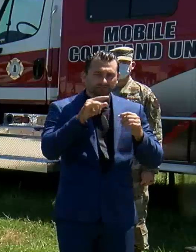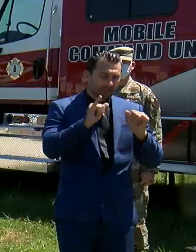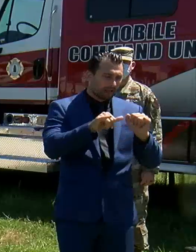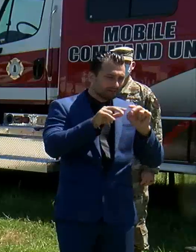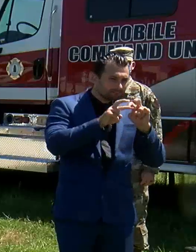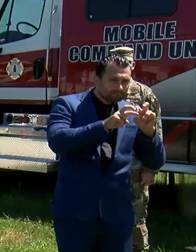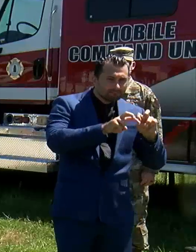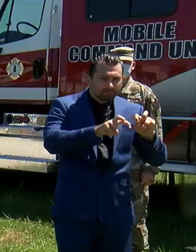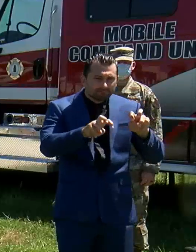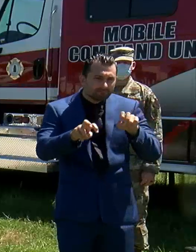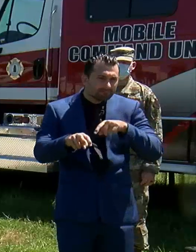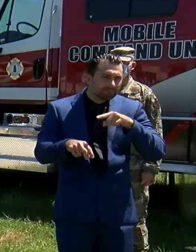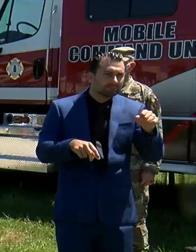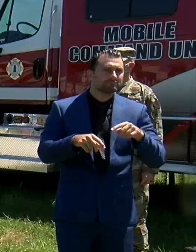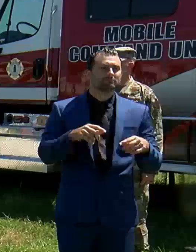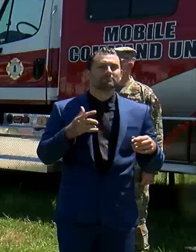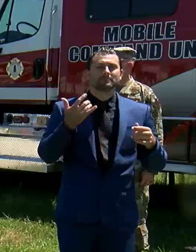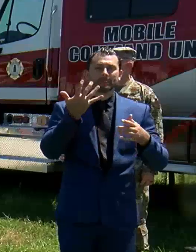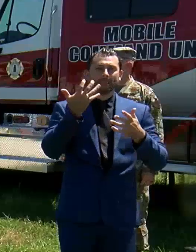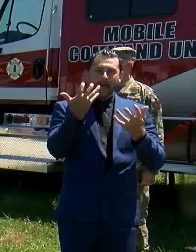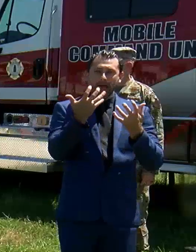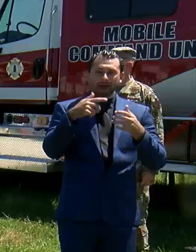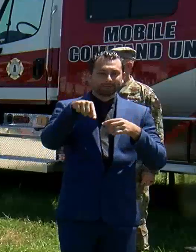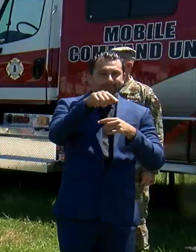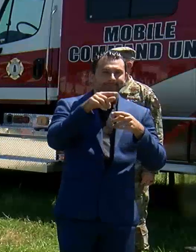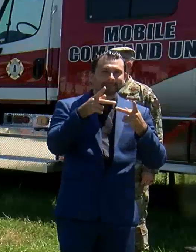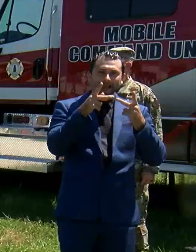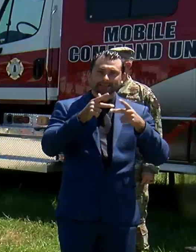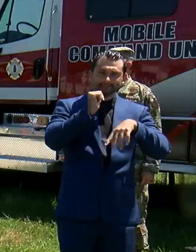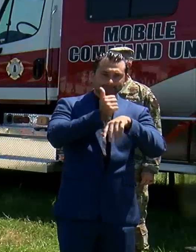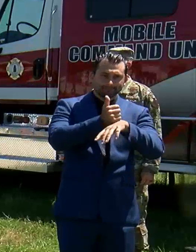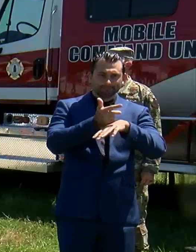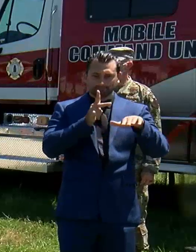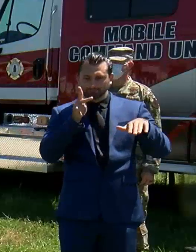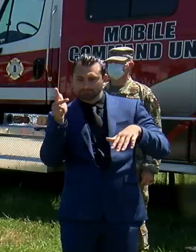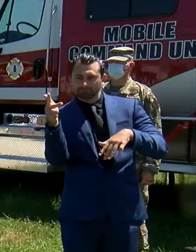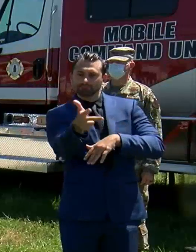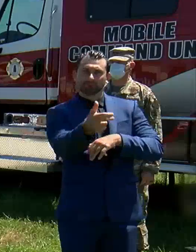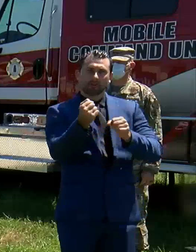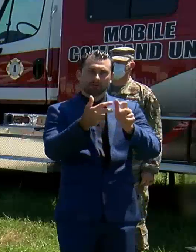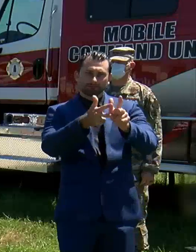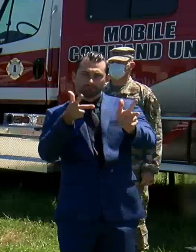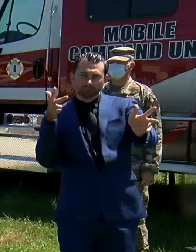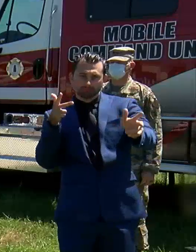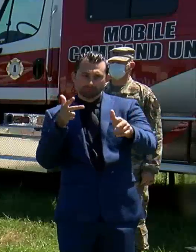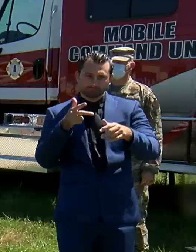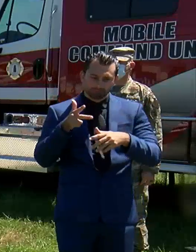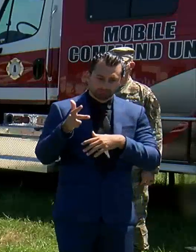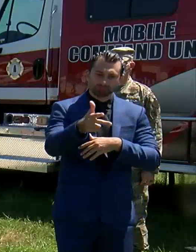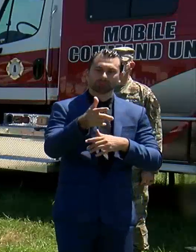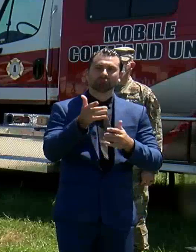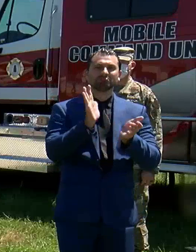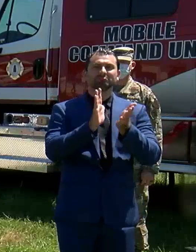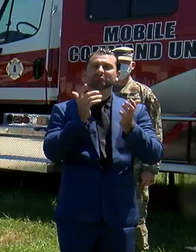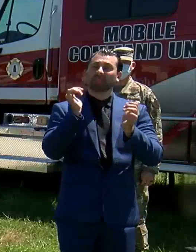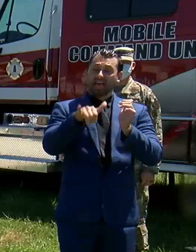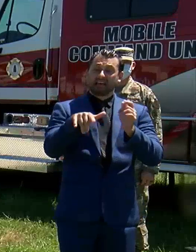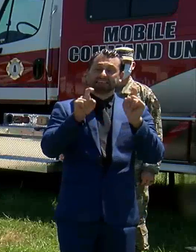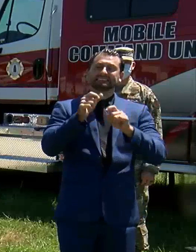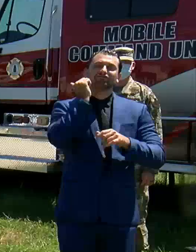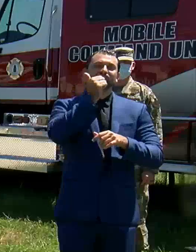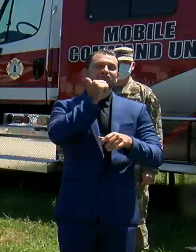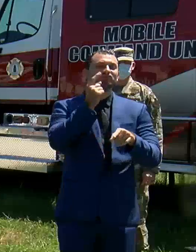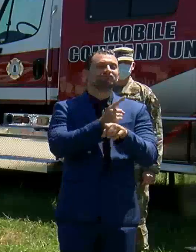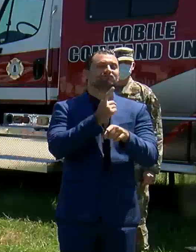our drive-through sites, and so people will be able to come by and get through that. We're also going to likely do our own state of Florida